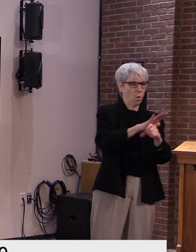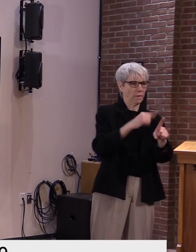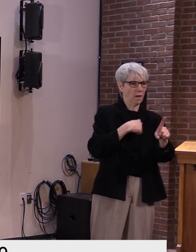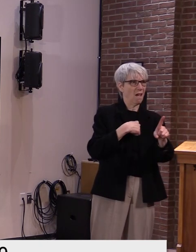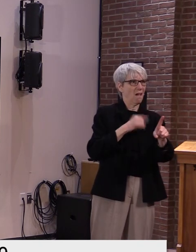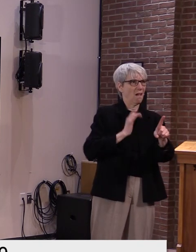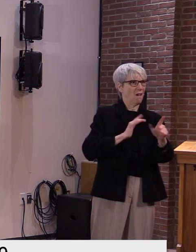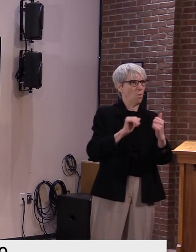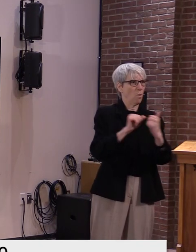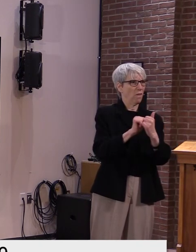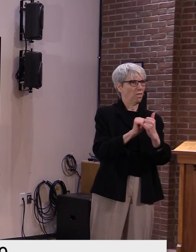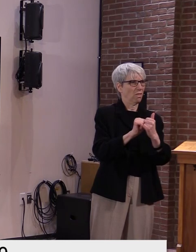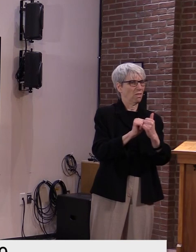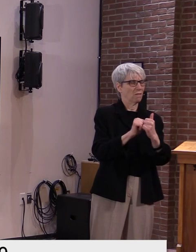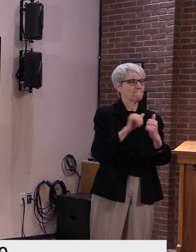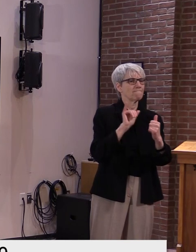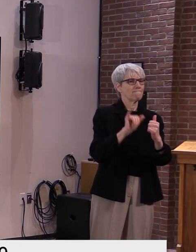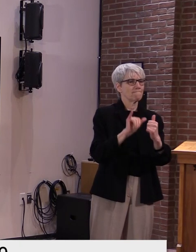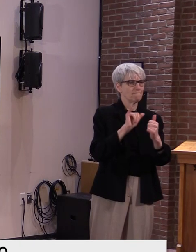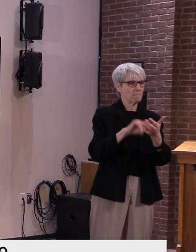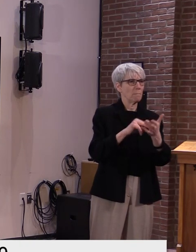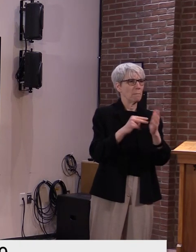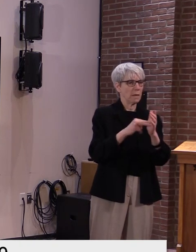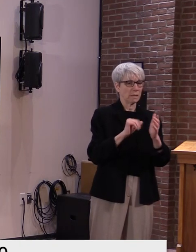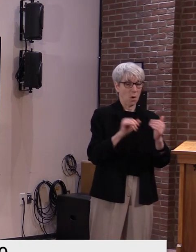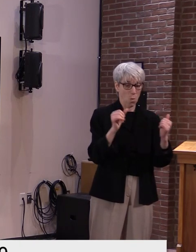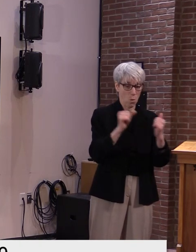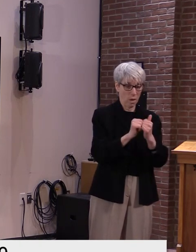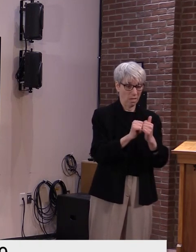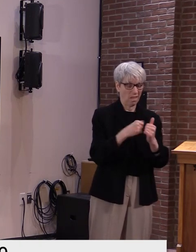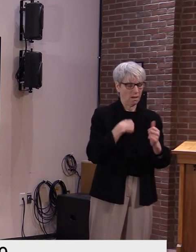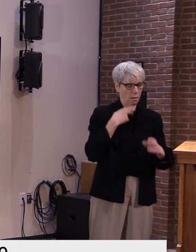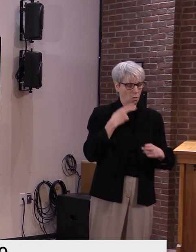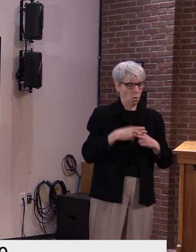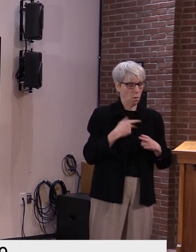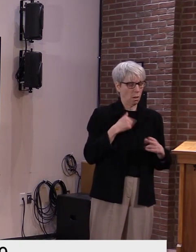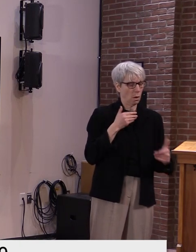an 18% chance of becoming a case yourself.